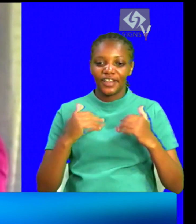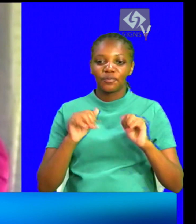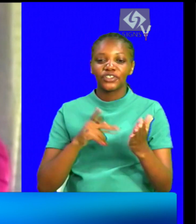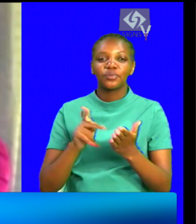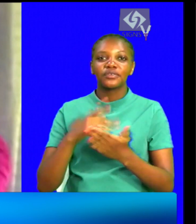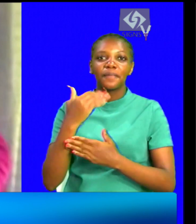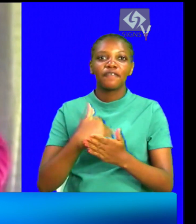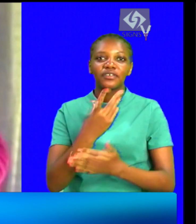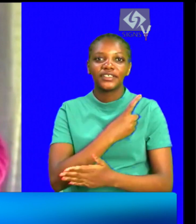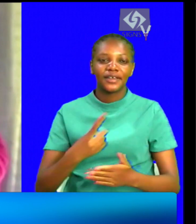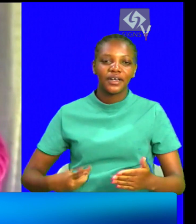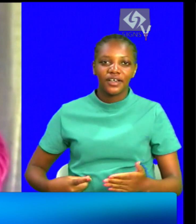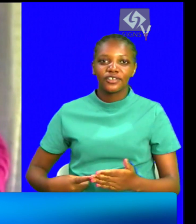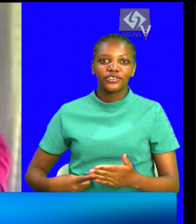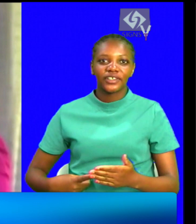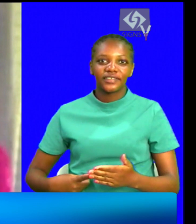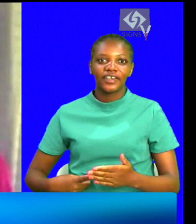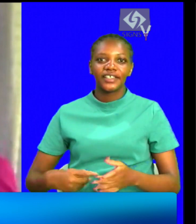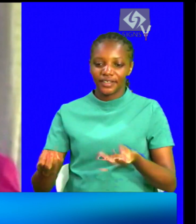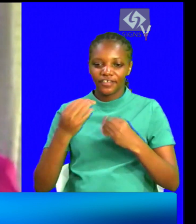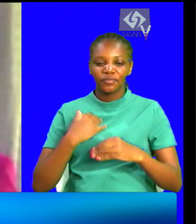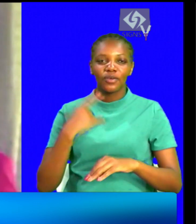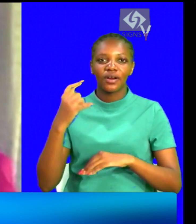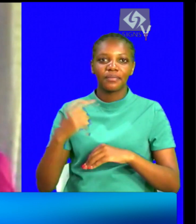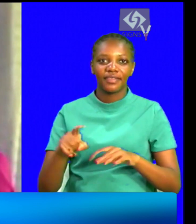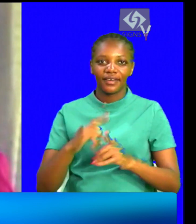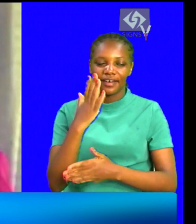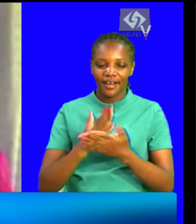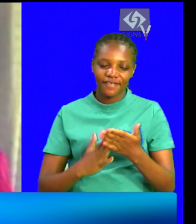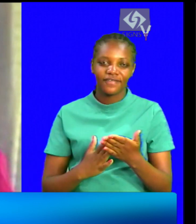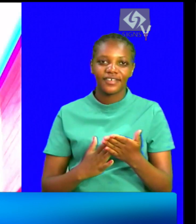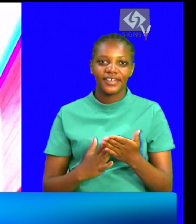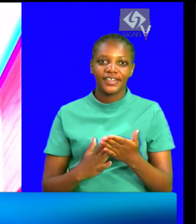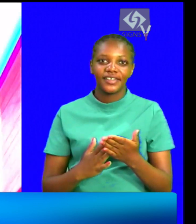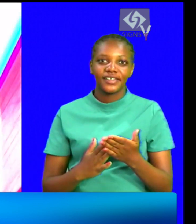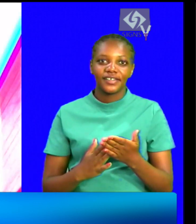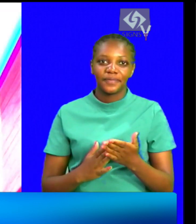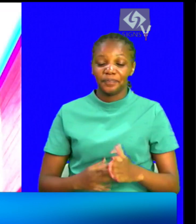Na nitalipa kabla ya Disemba. Munipatie mwezi moja na nusu, mwezi mbili.